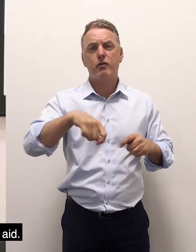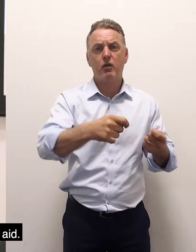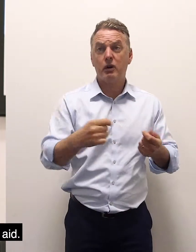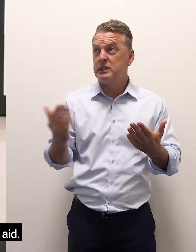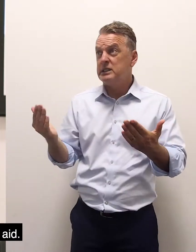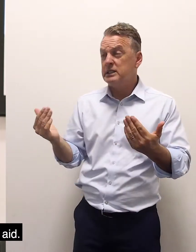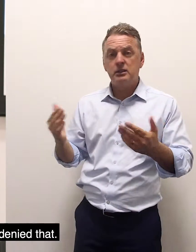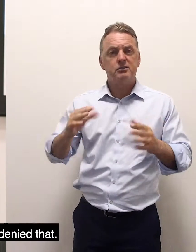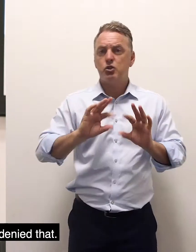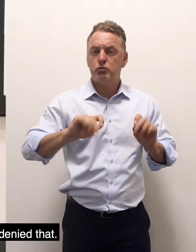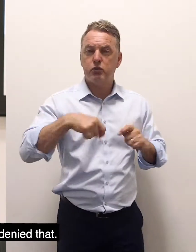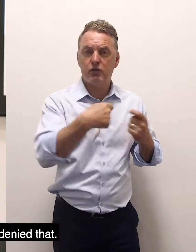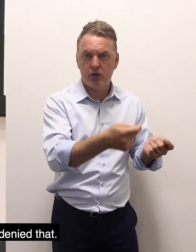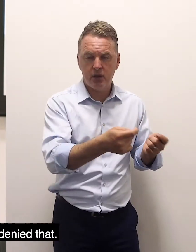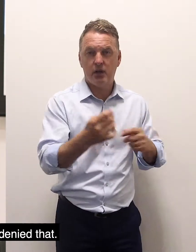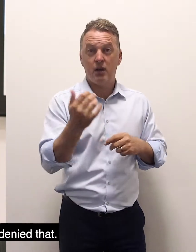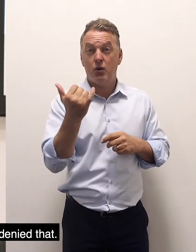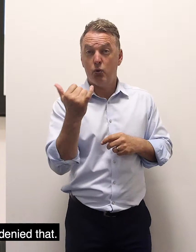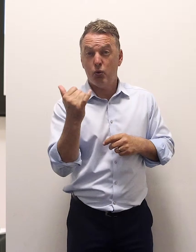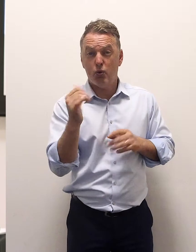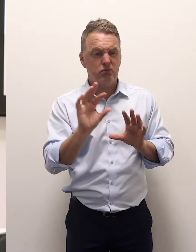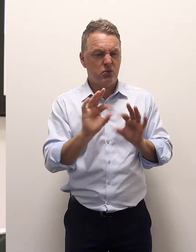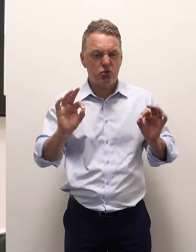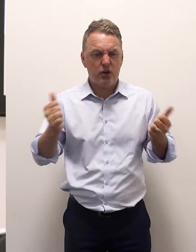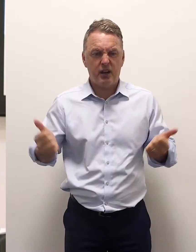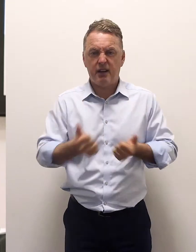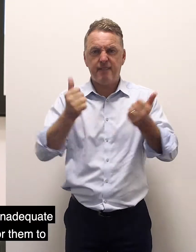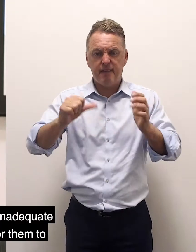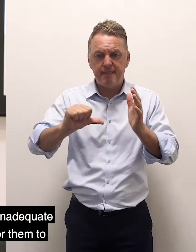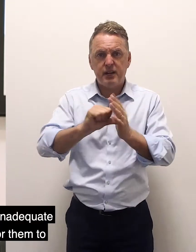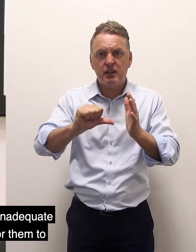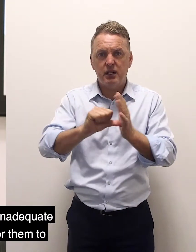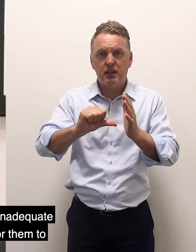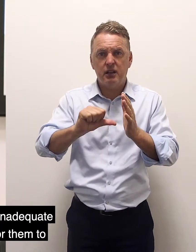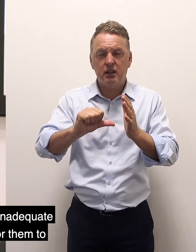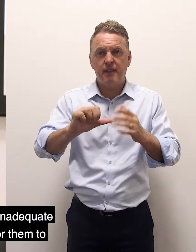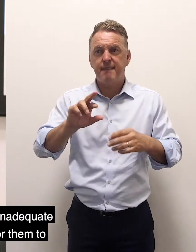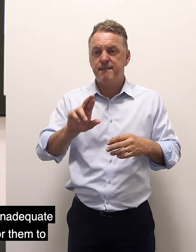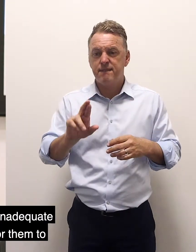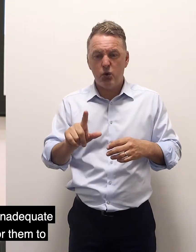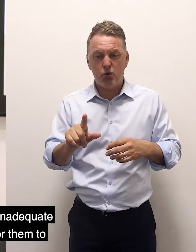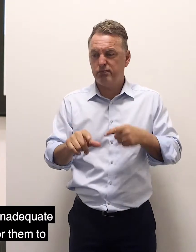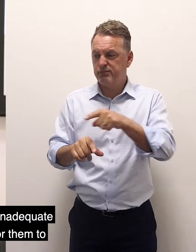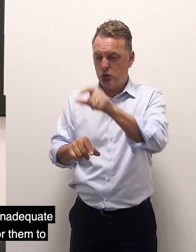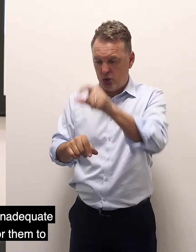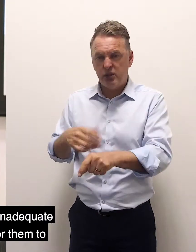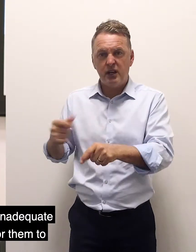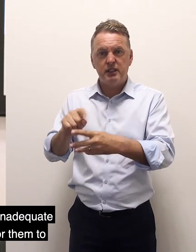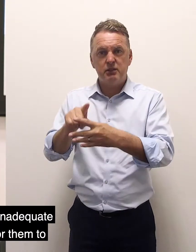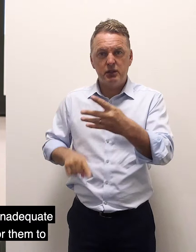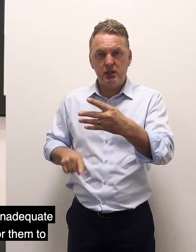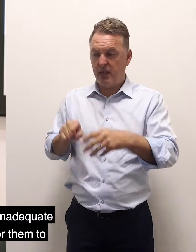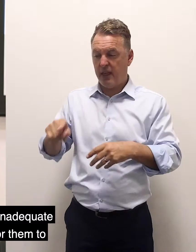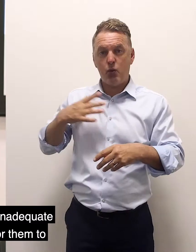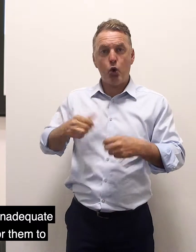wheelchair or a hearing aid. People were being denied that. Or there was just inadequate